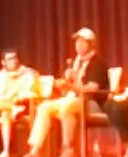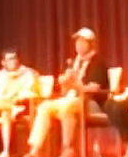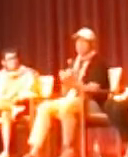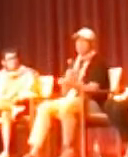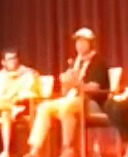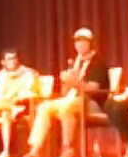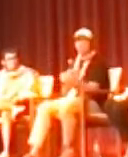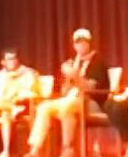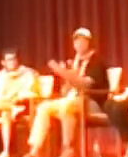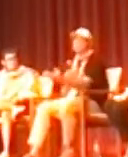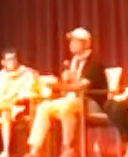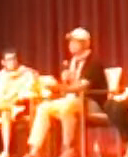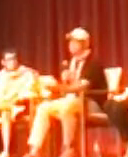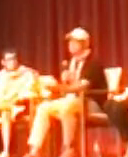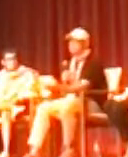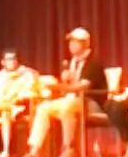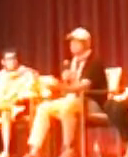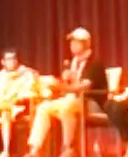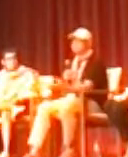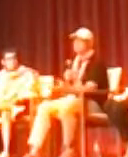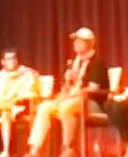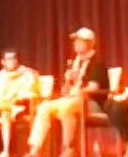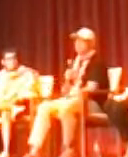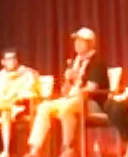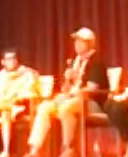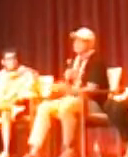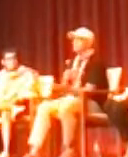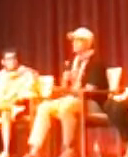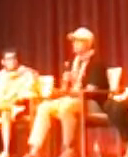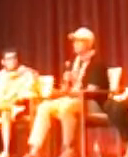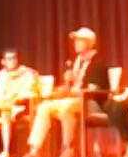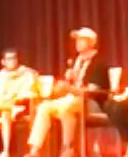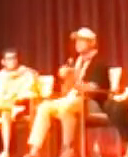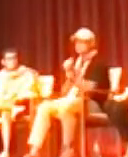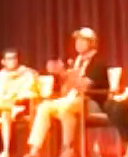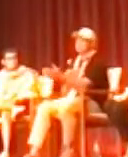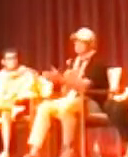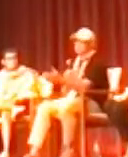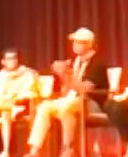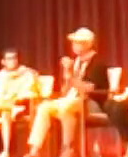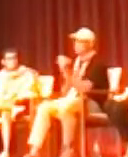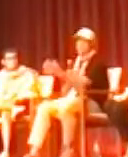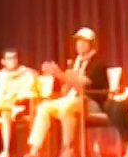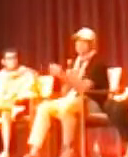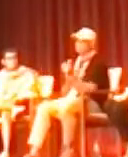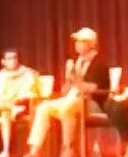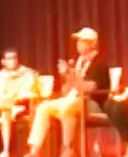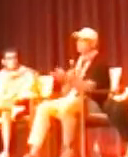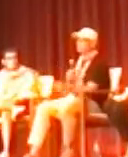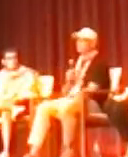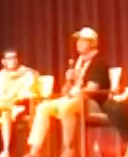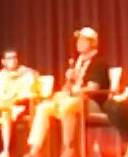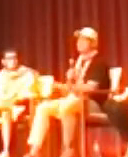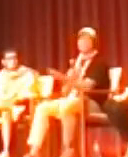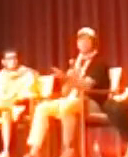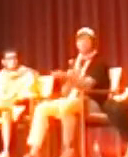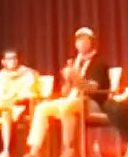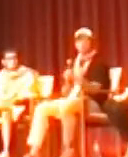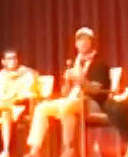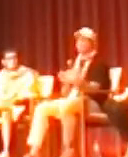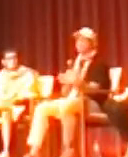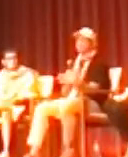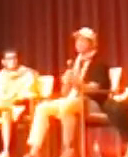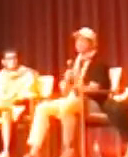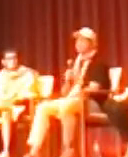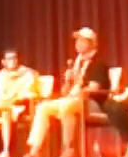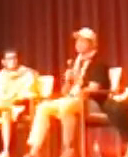successful, they come and cannibalize us. And it's natural. And you go, it's going to happen. Just go with it. Just go with it because they can't do